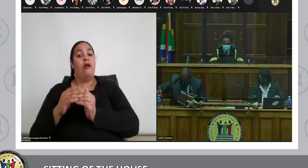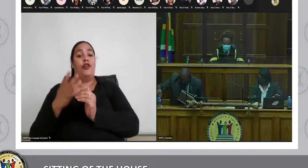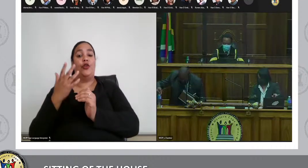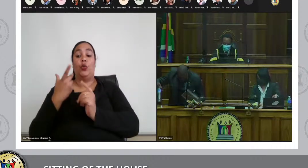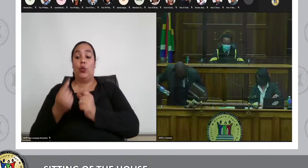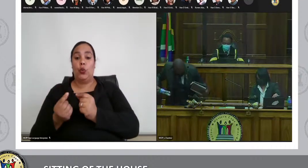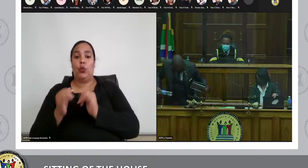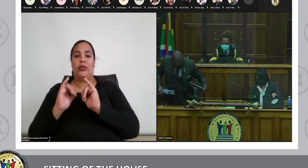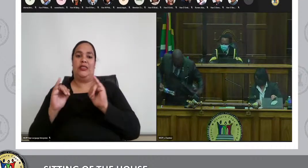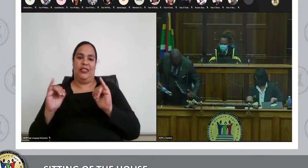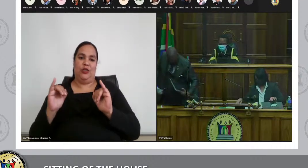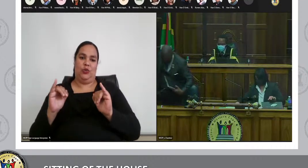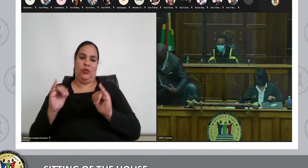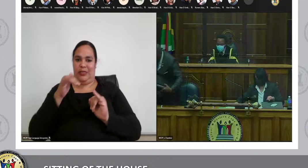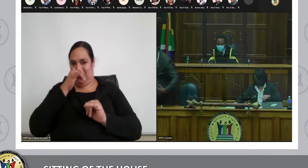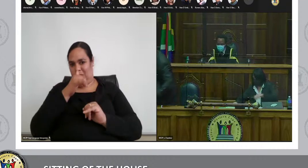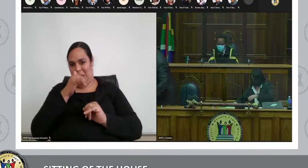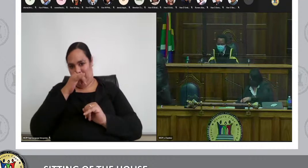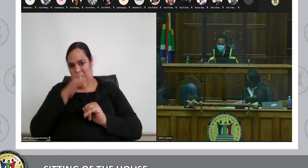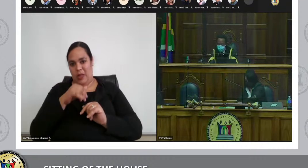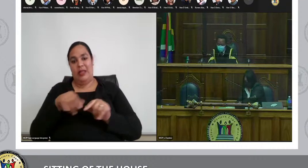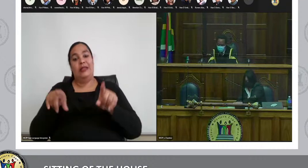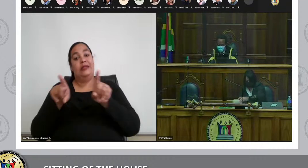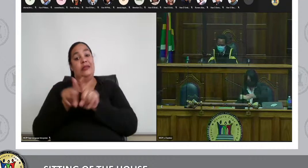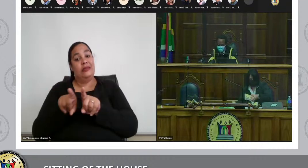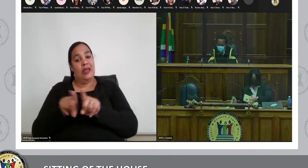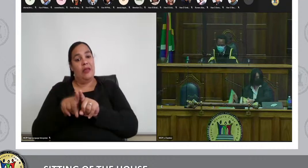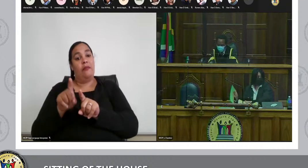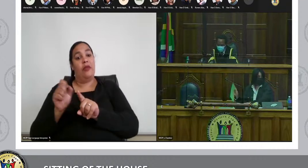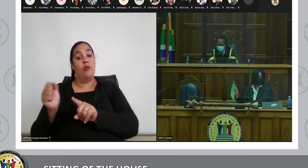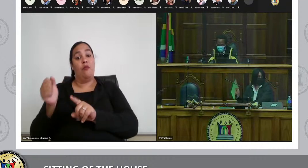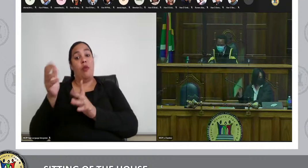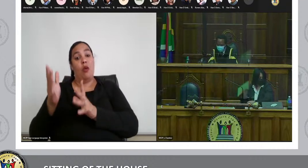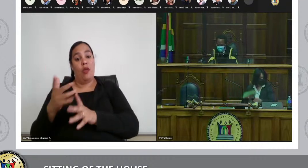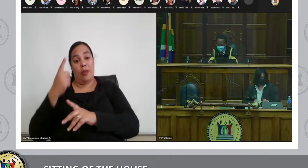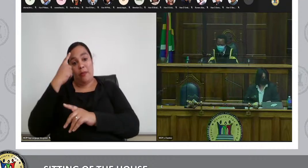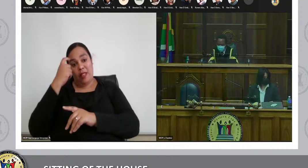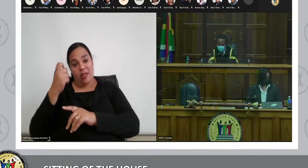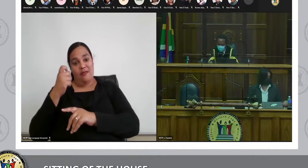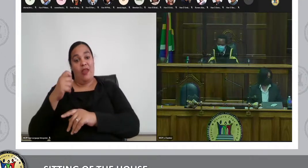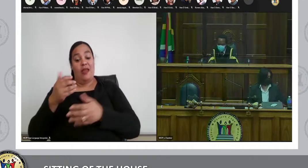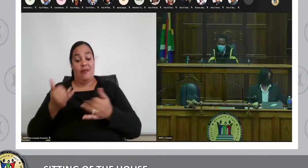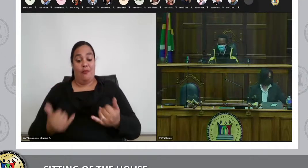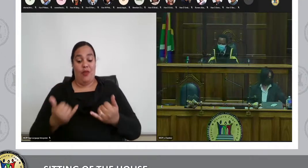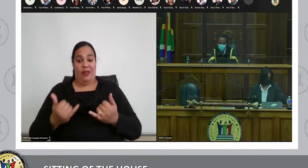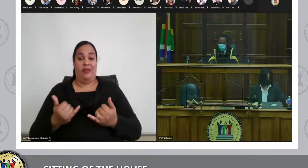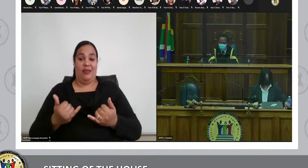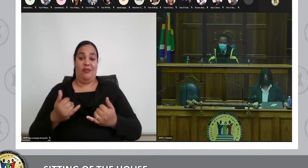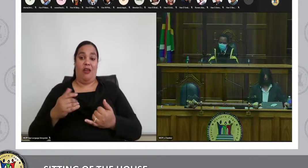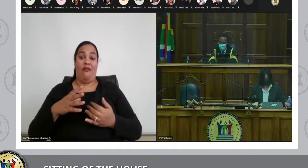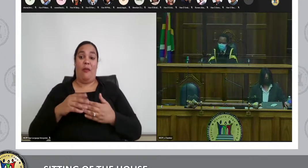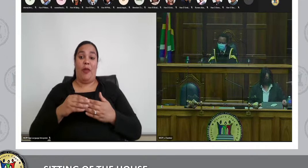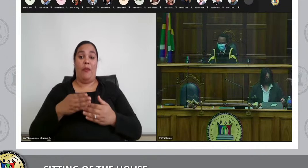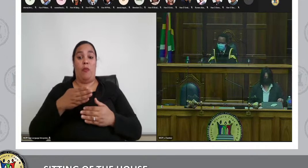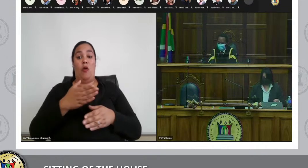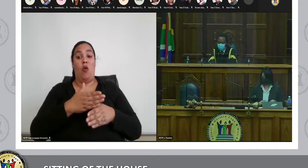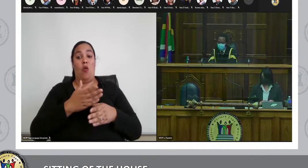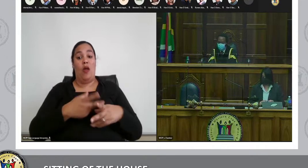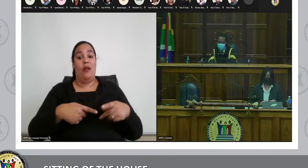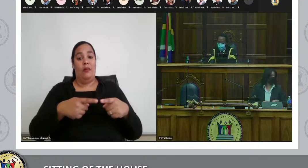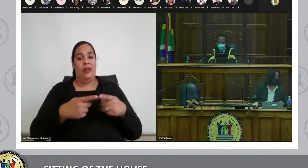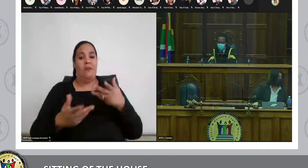committed a serious offense and the employer believes that the presence of a member at the workplace